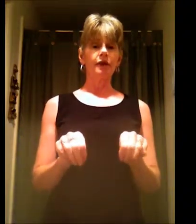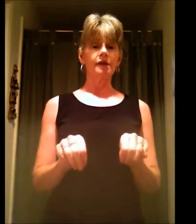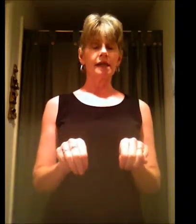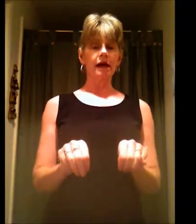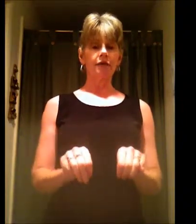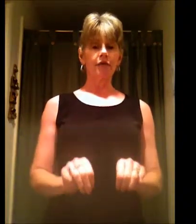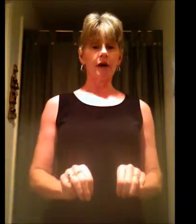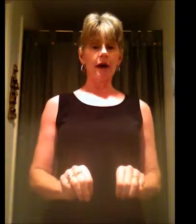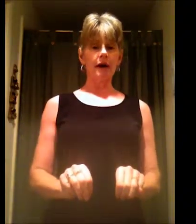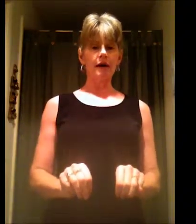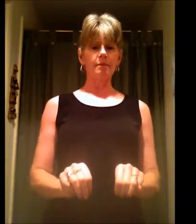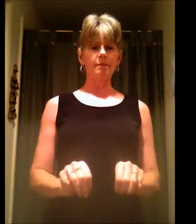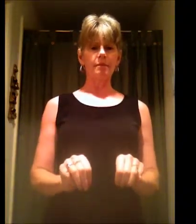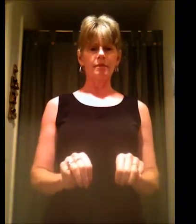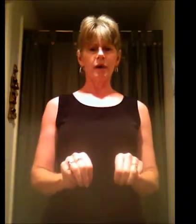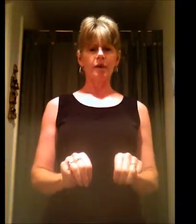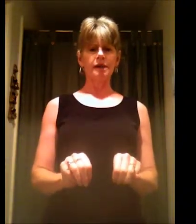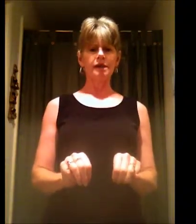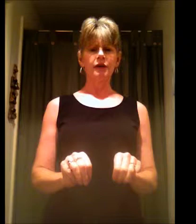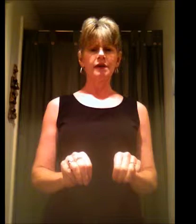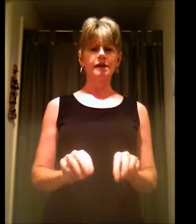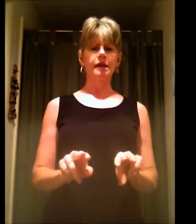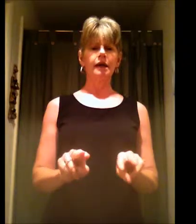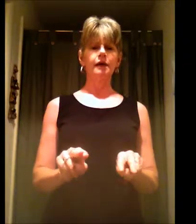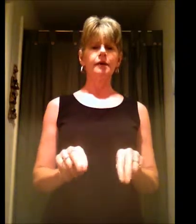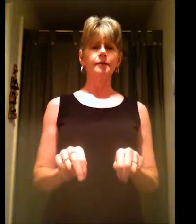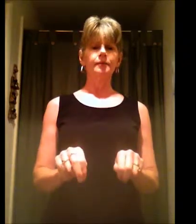fingers down for M, probably easier to see there.